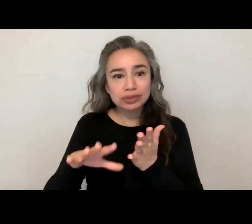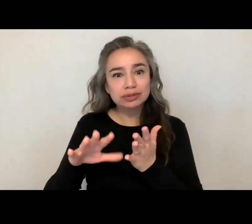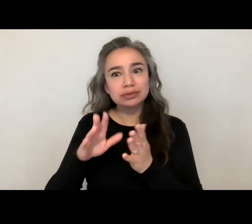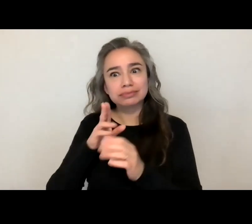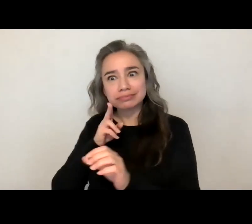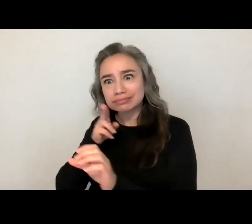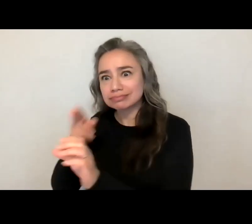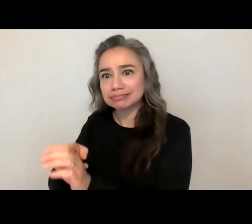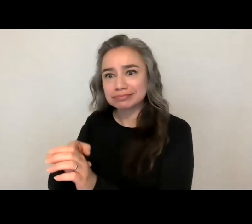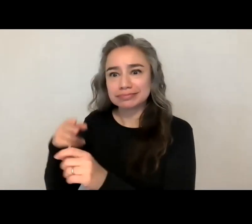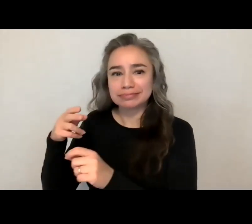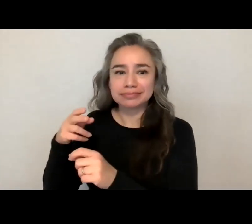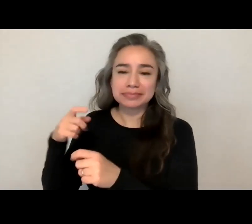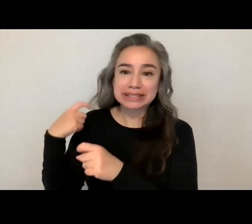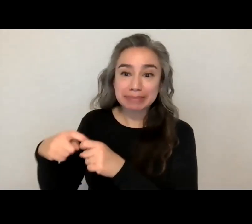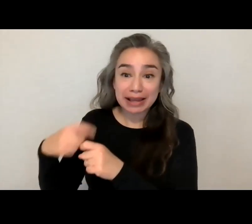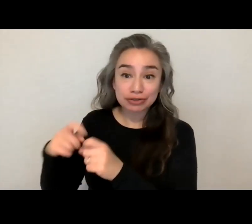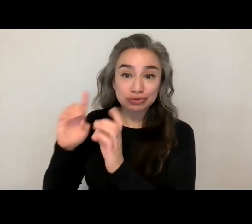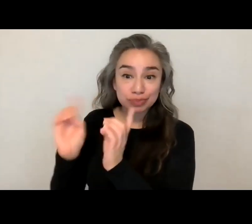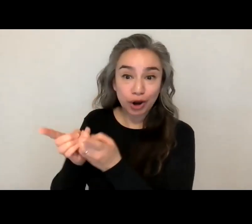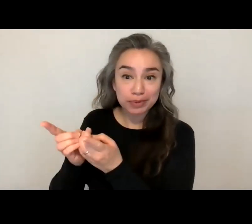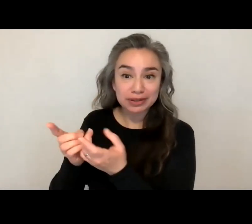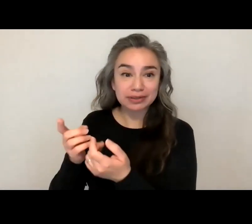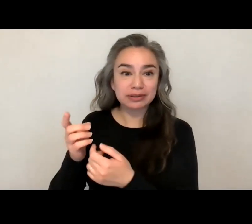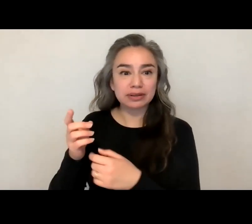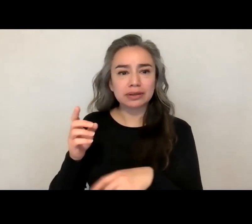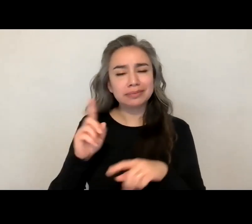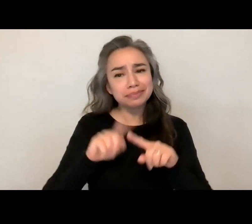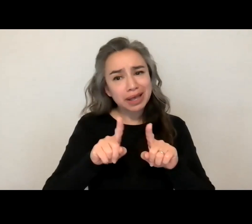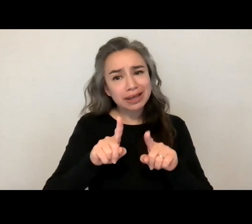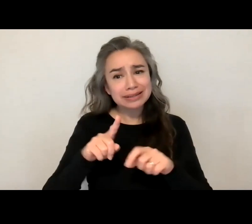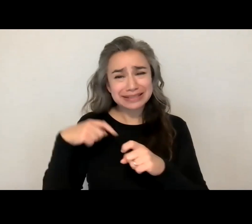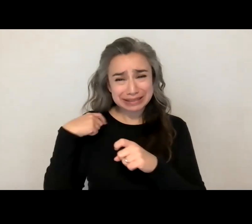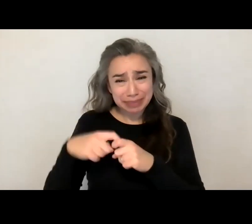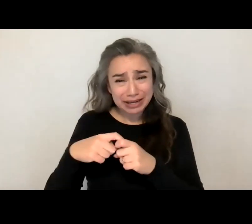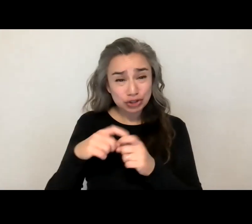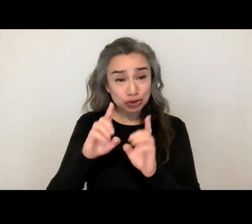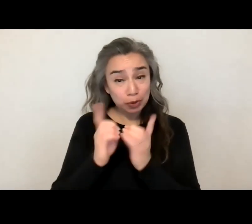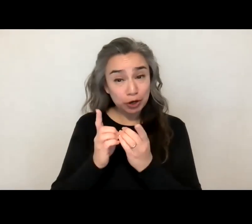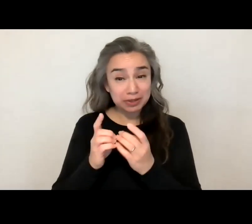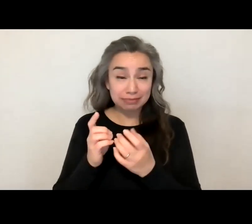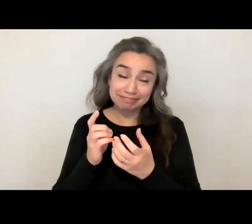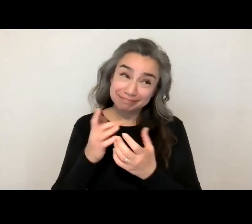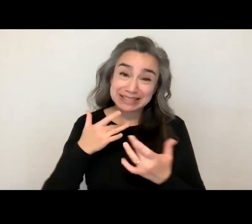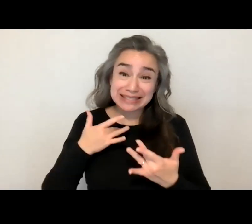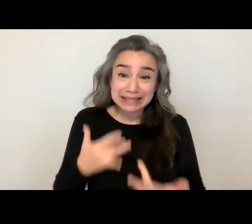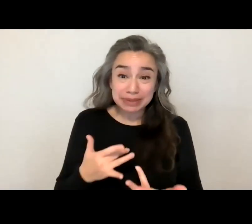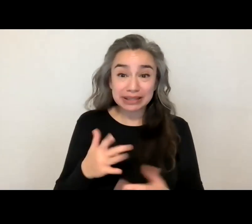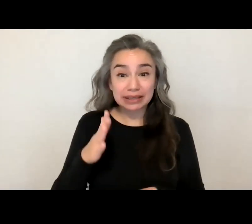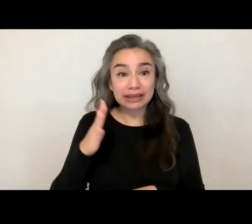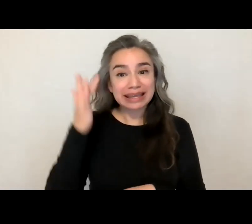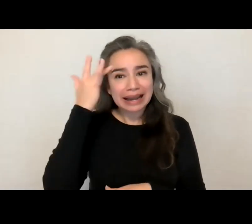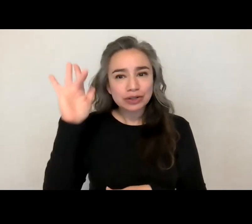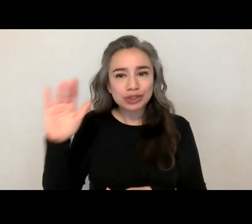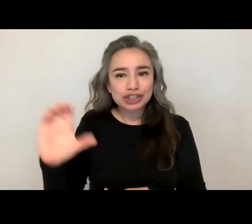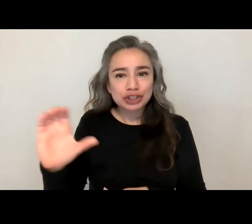department or Spanish departments around the country, but Spanish departments, of course, are very conservative intellectually. And so there's sort